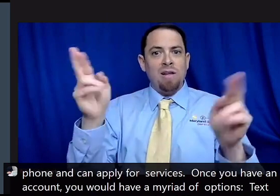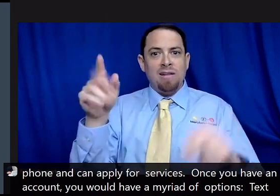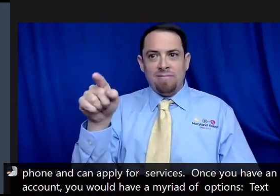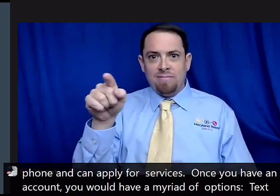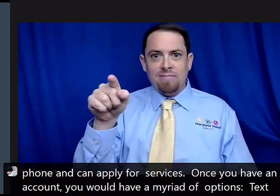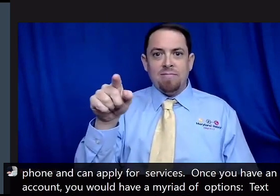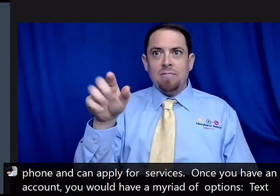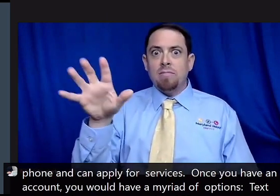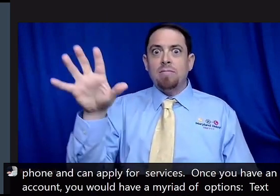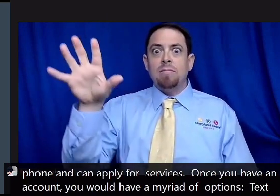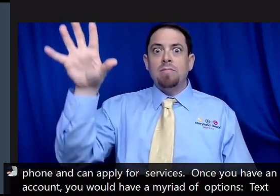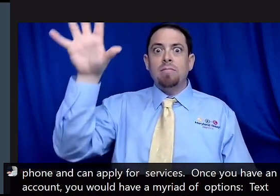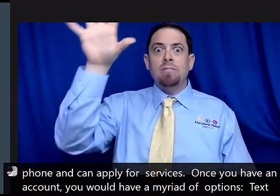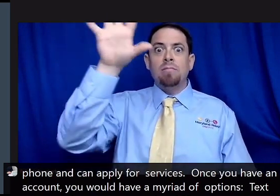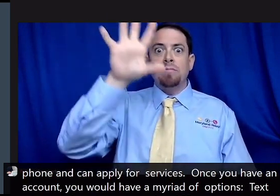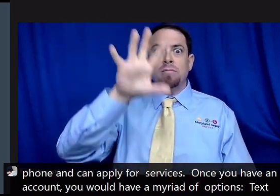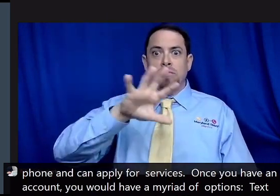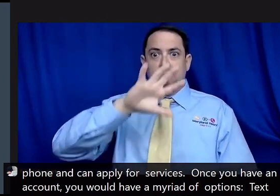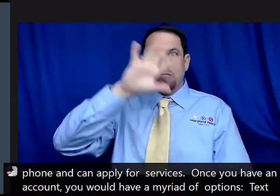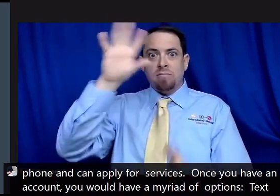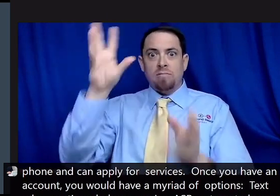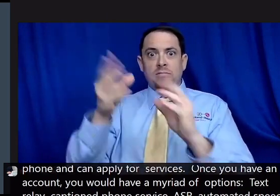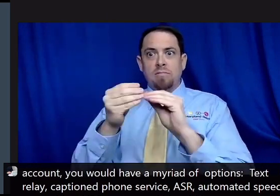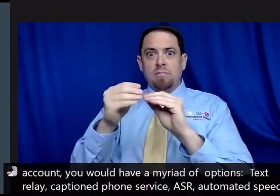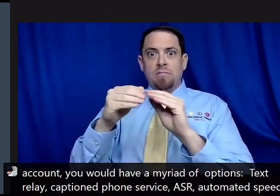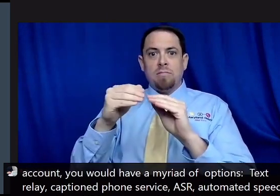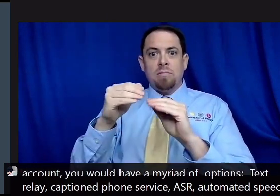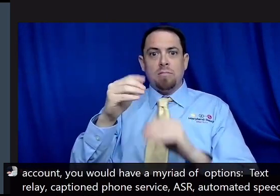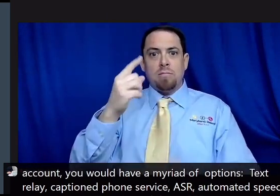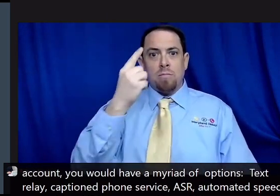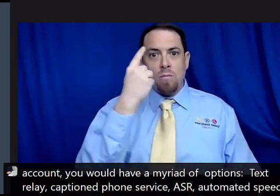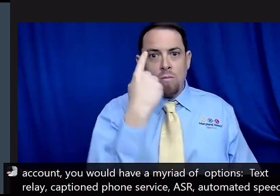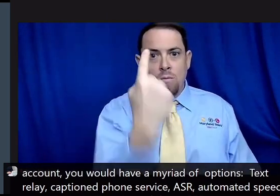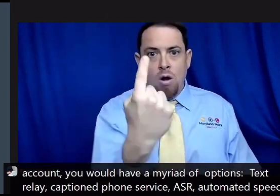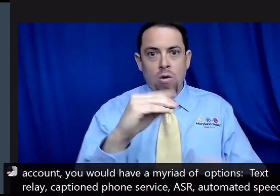911 emergency access at the ready.